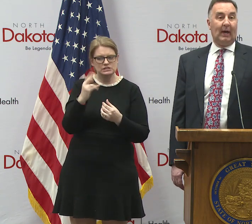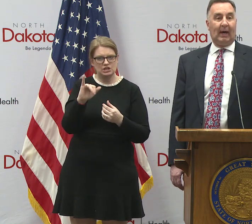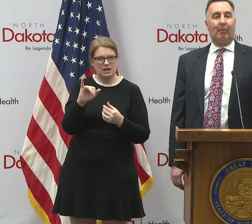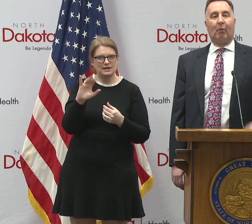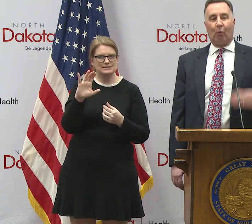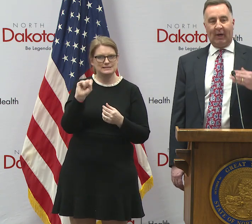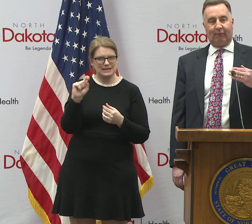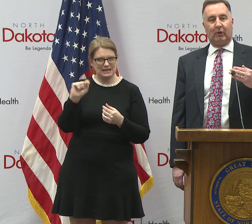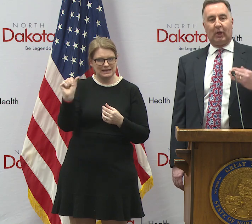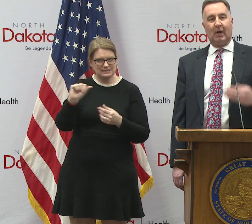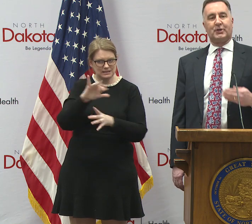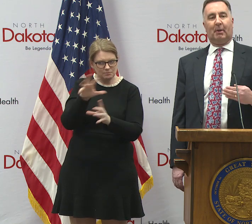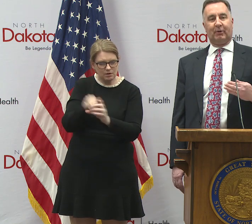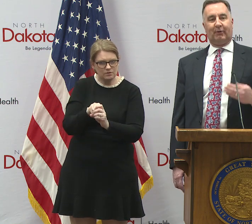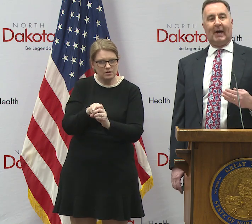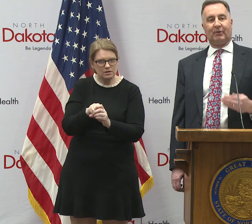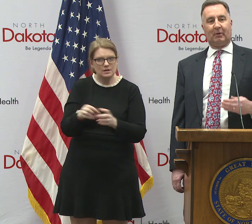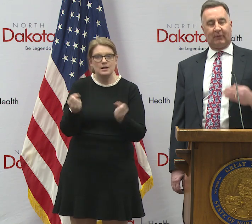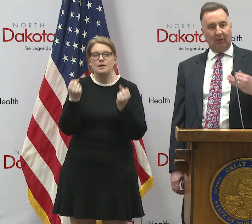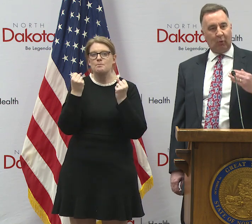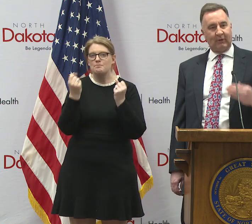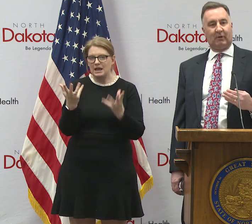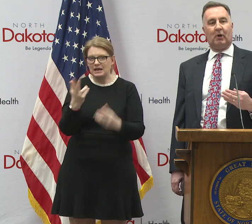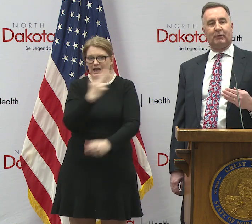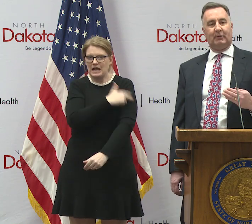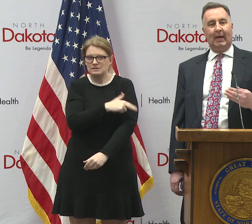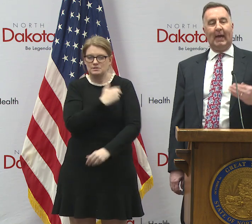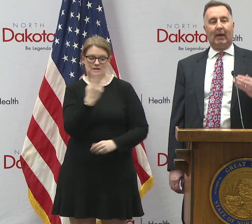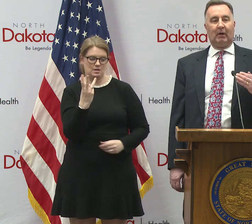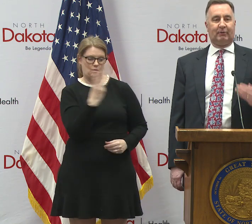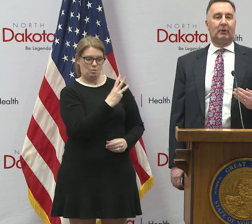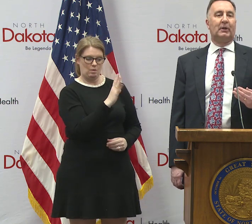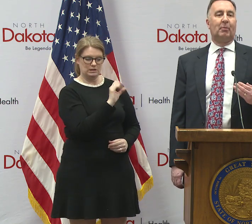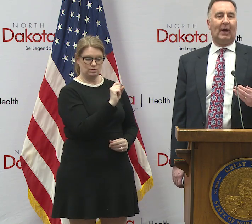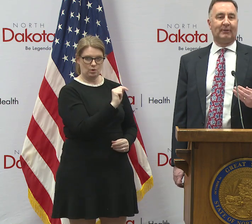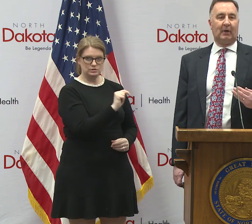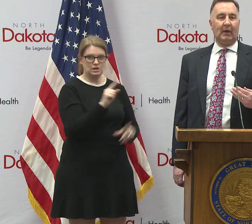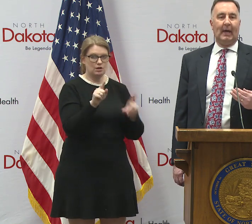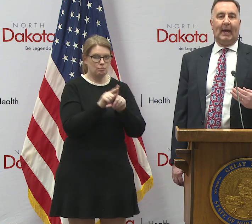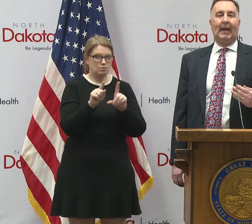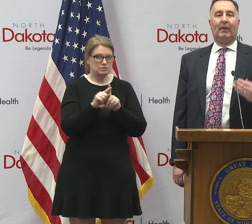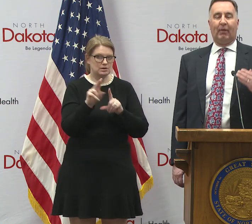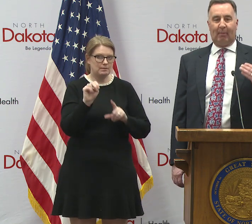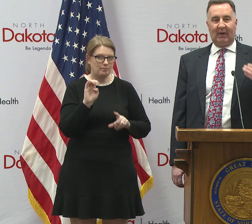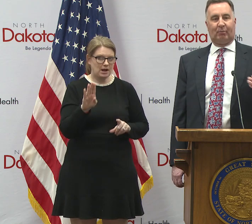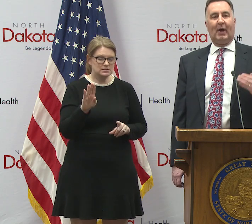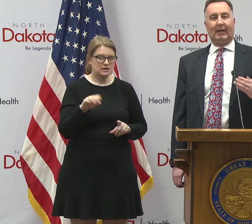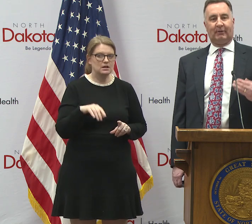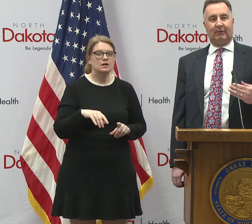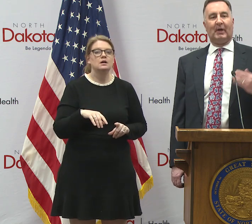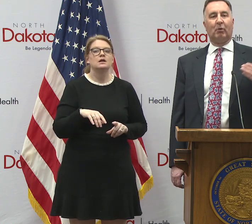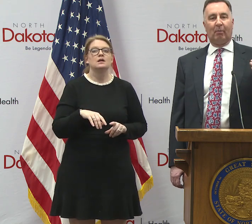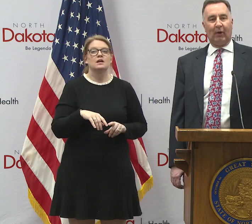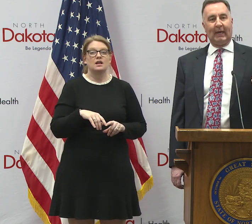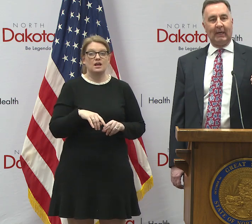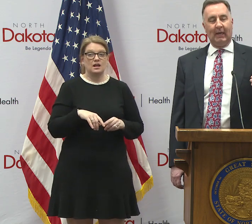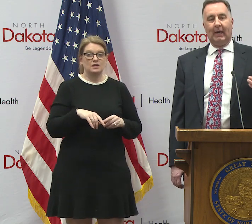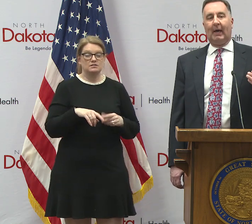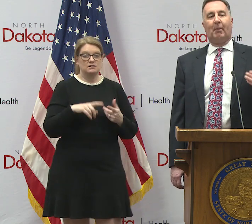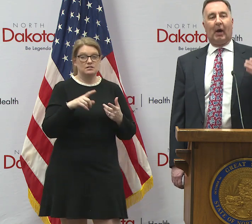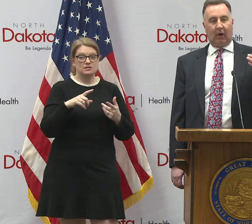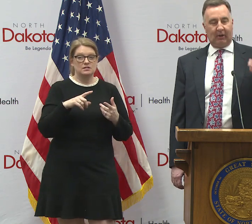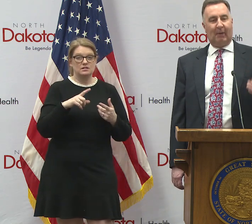of. We have large numbers of hospitals on the West Coast and also in Nebraska, and the best practices that we're